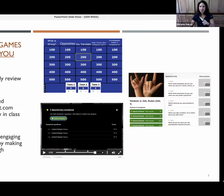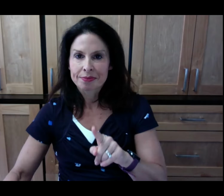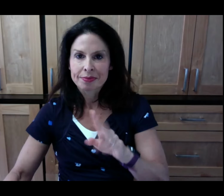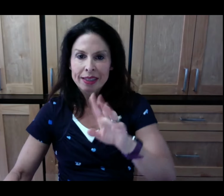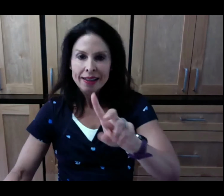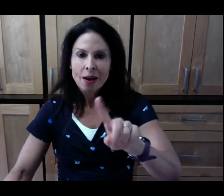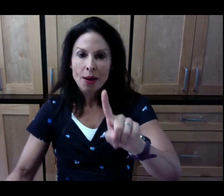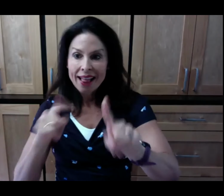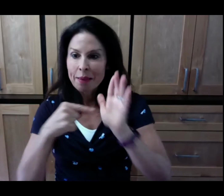students.